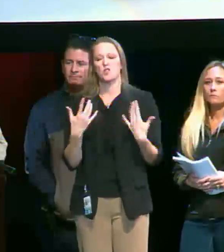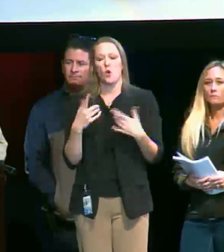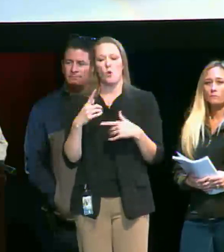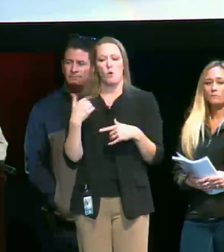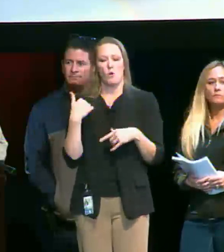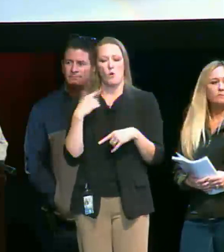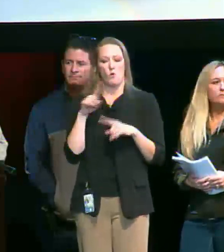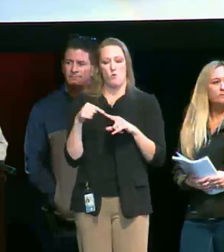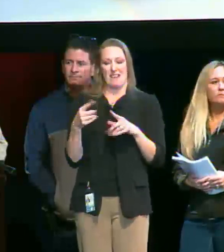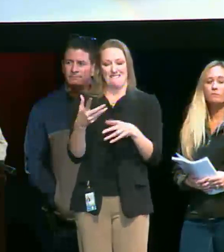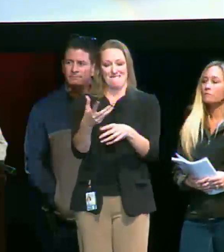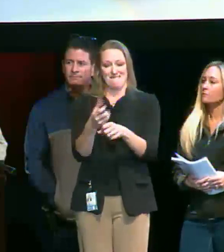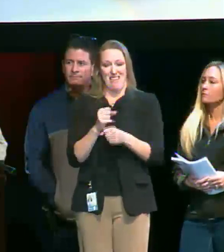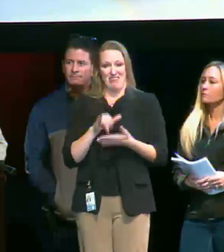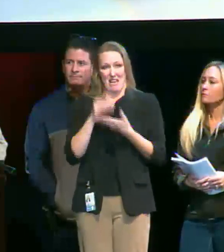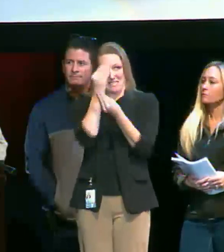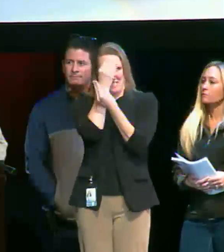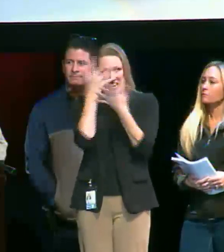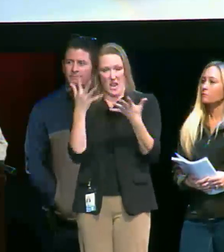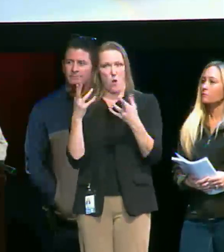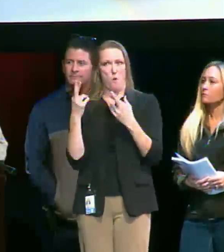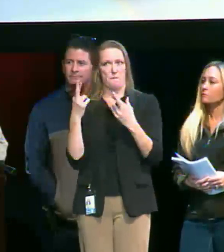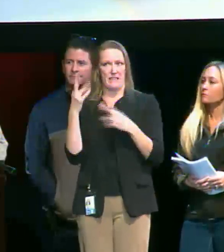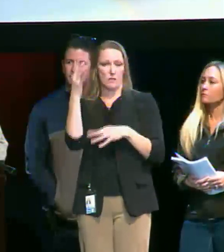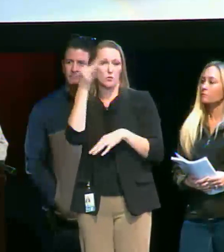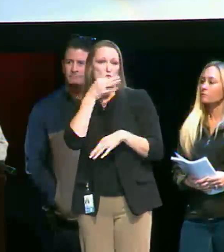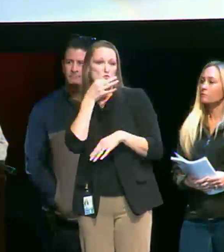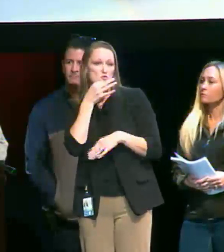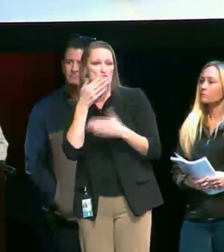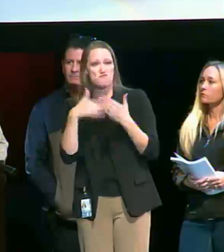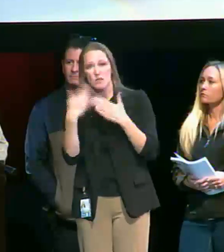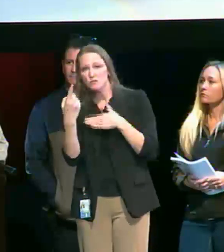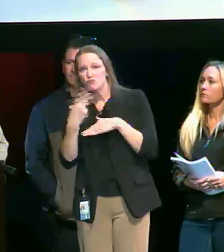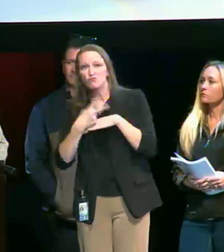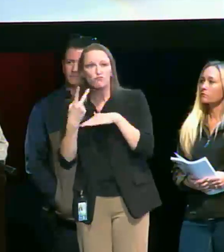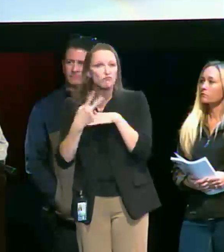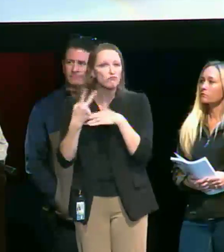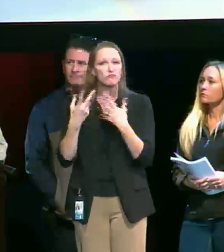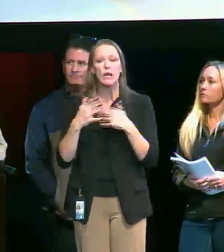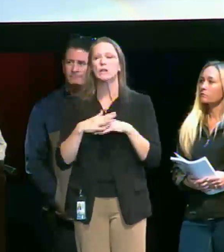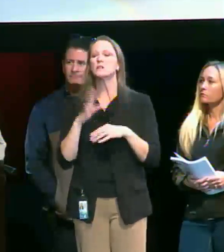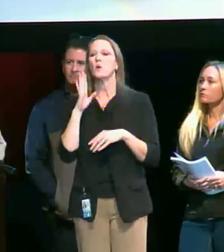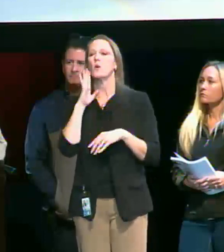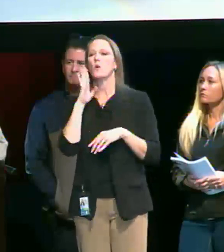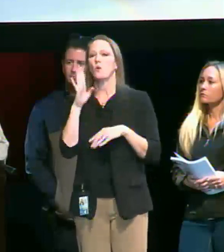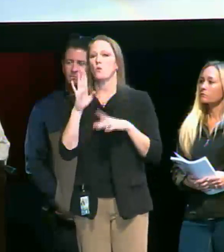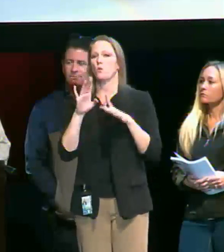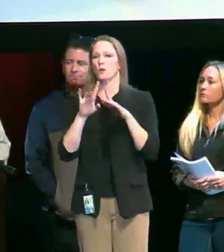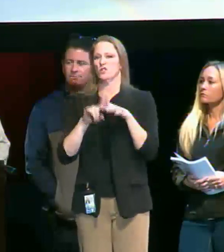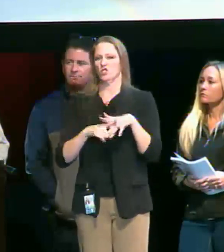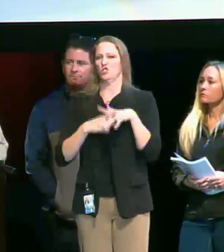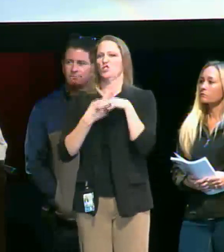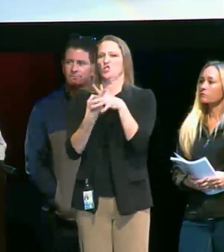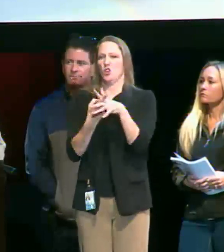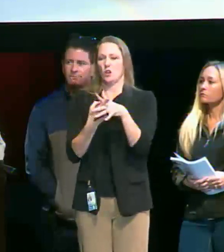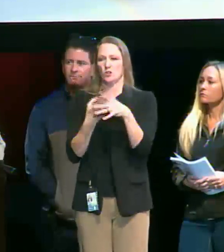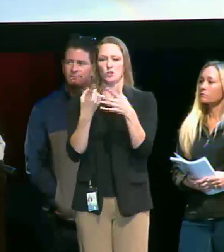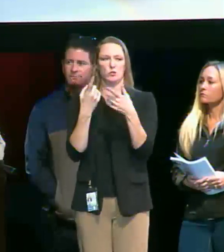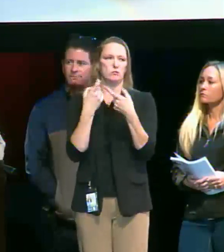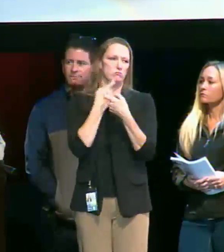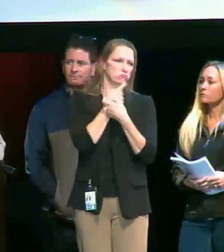preliminary data to work with in the next couple of days, we're going to come back to you all